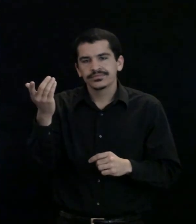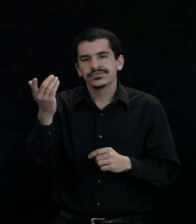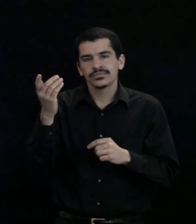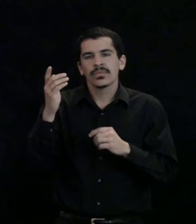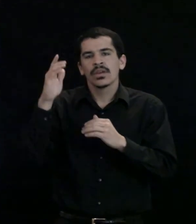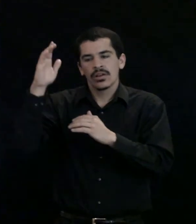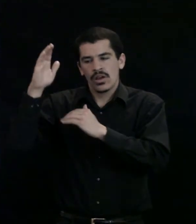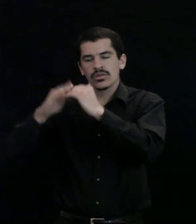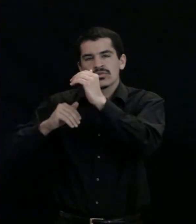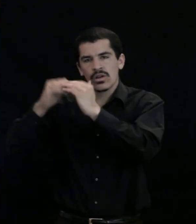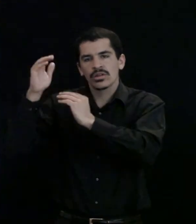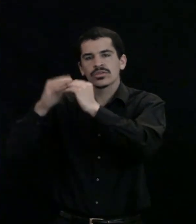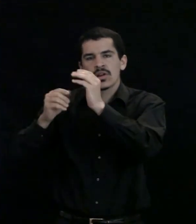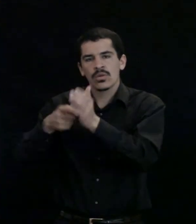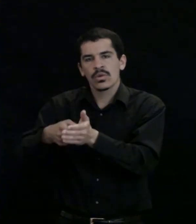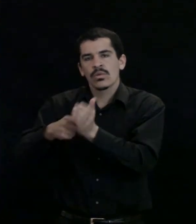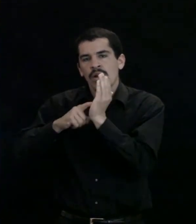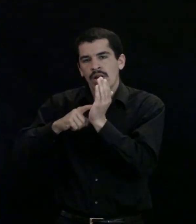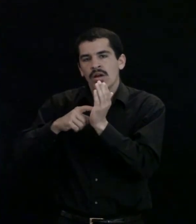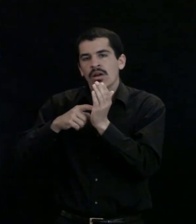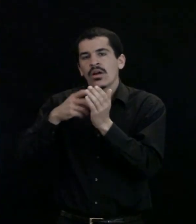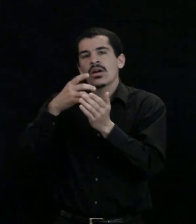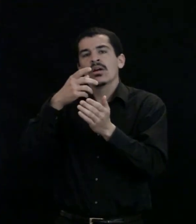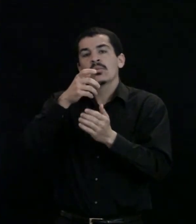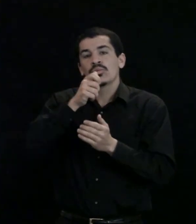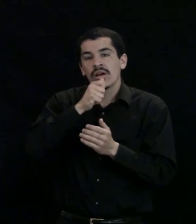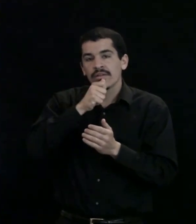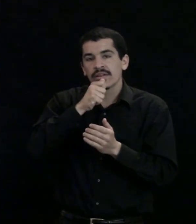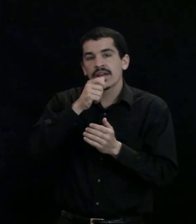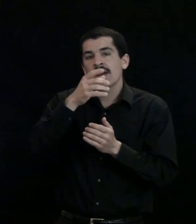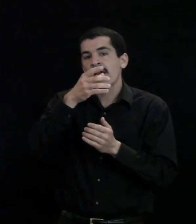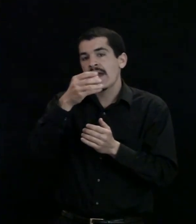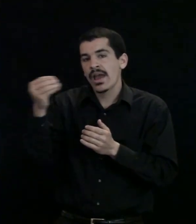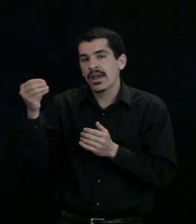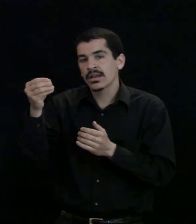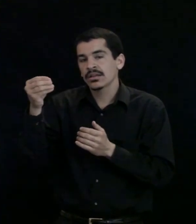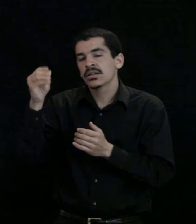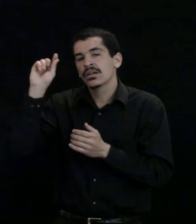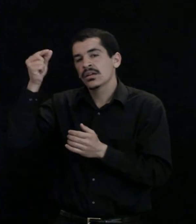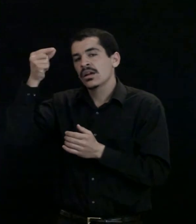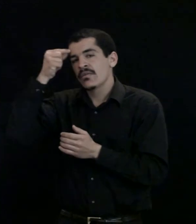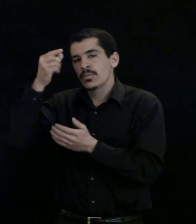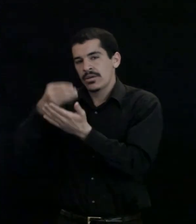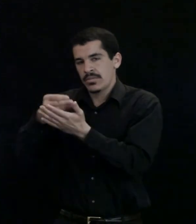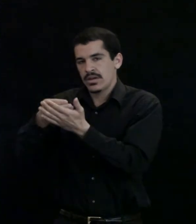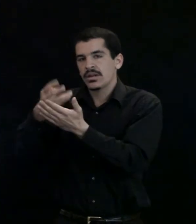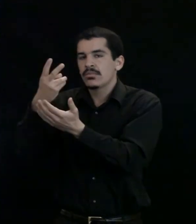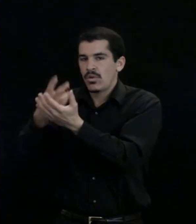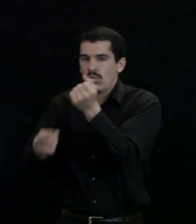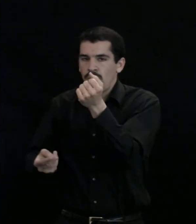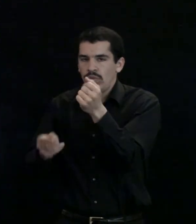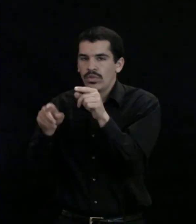construction would require private and/or state funding.